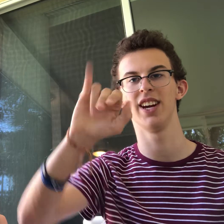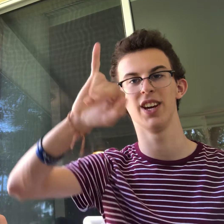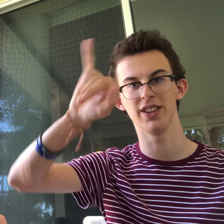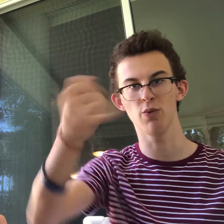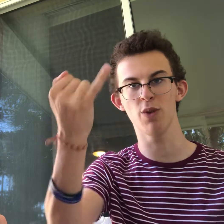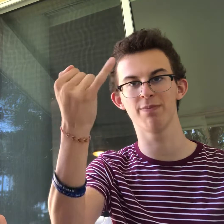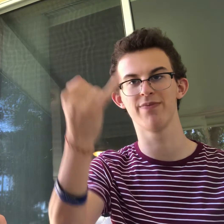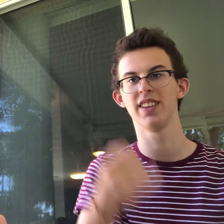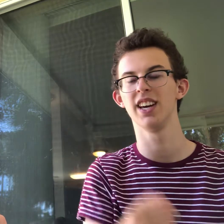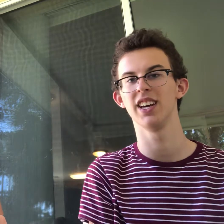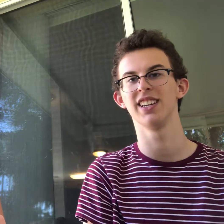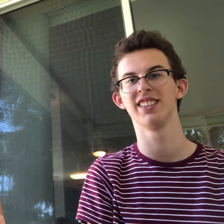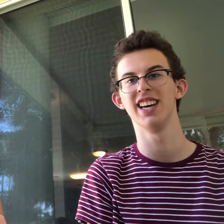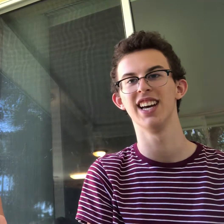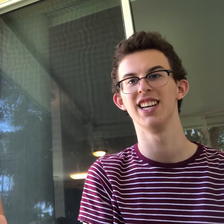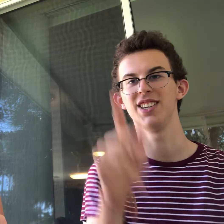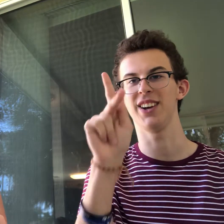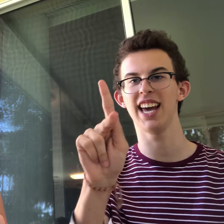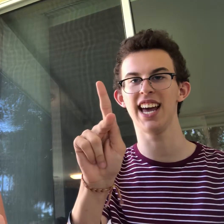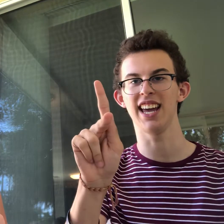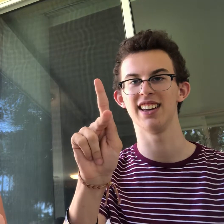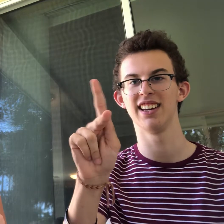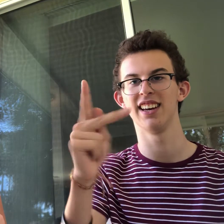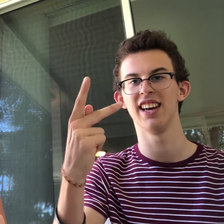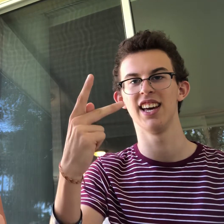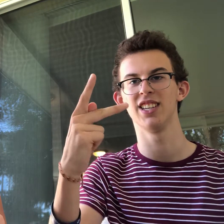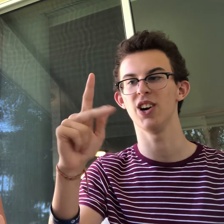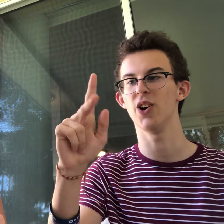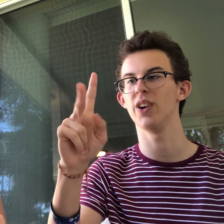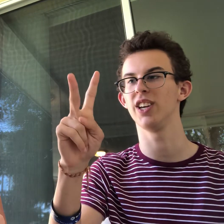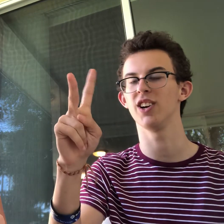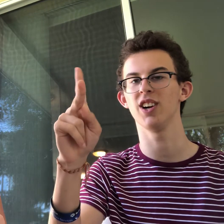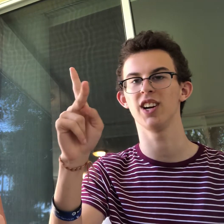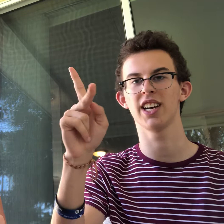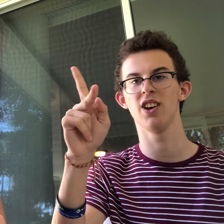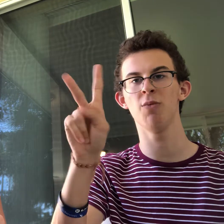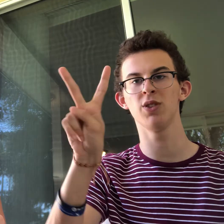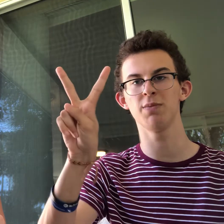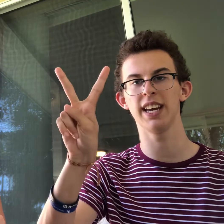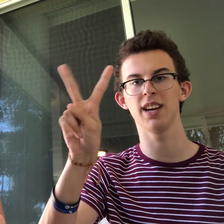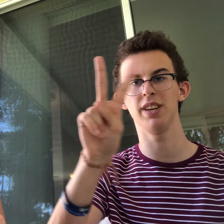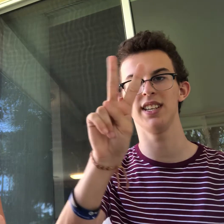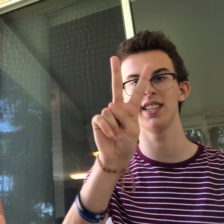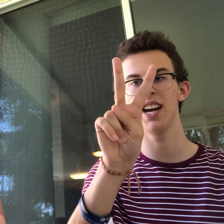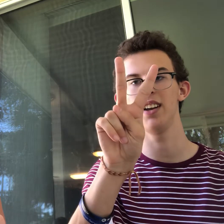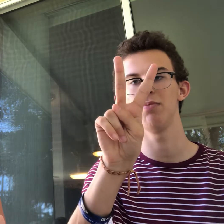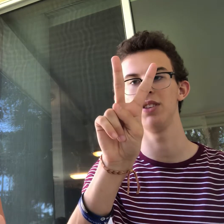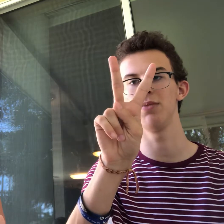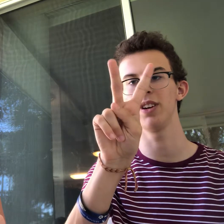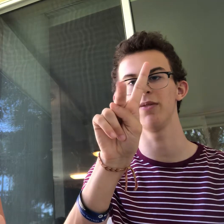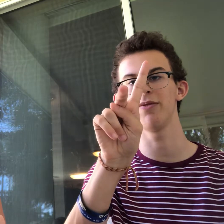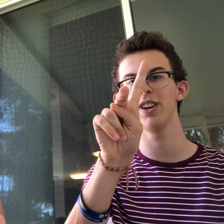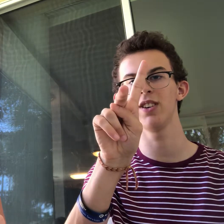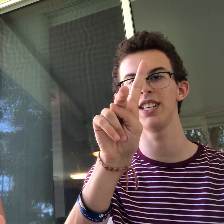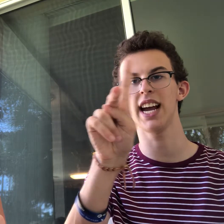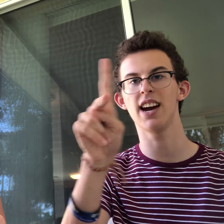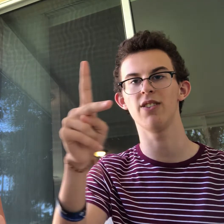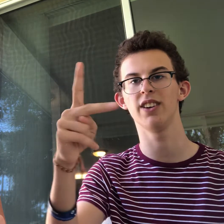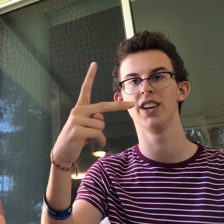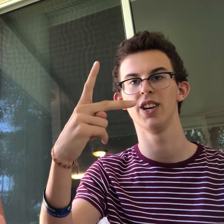with the whoop. So K. So you're almost making a peace sign, but you bring your finger down where